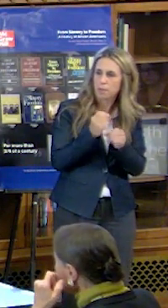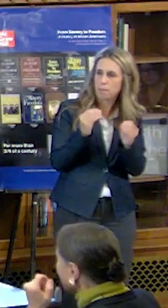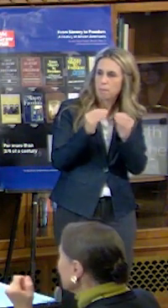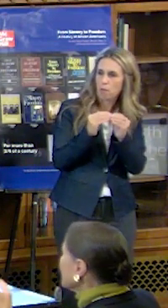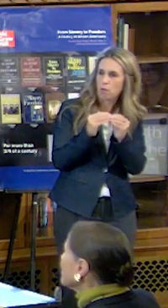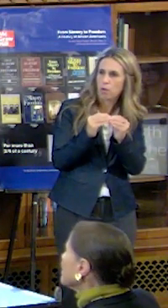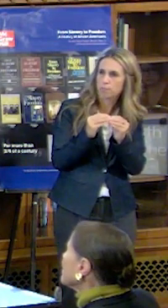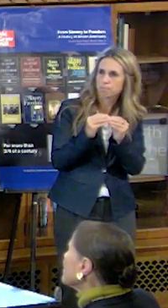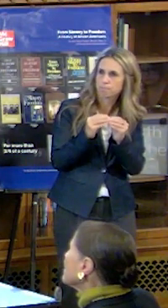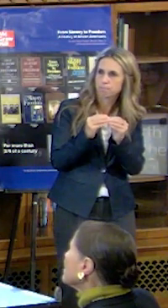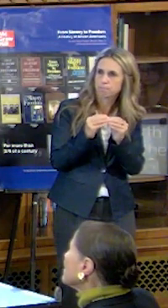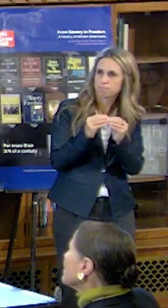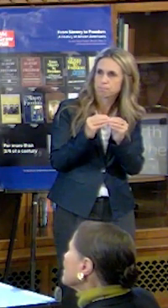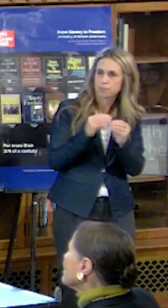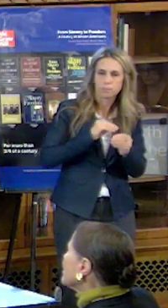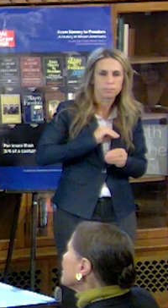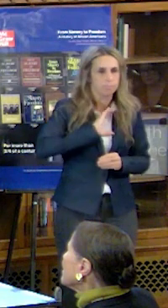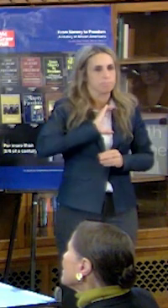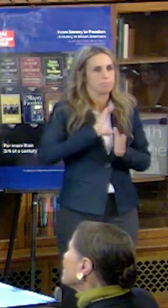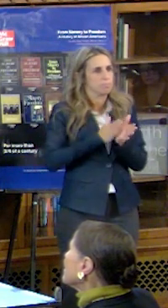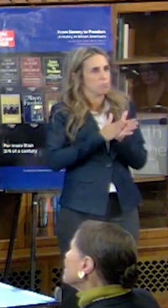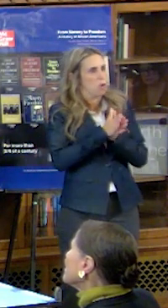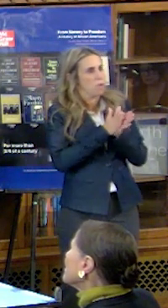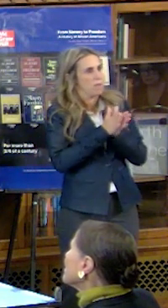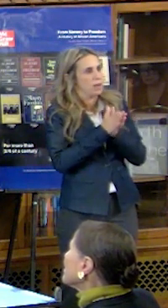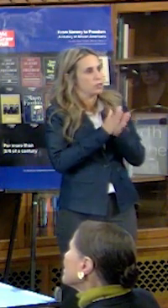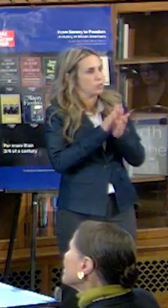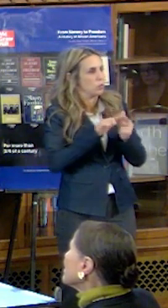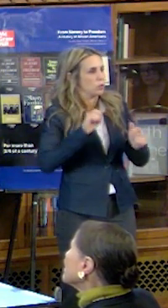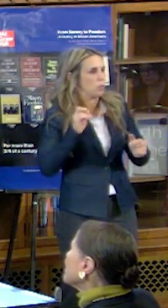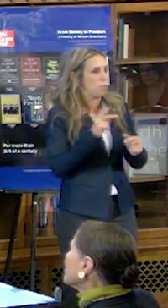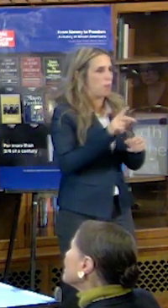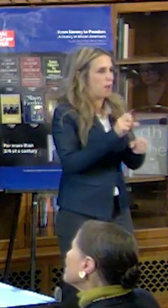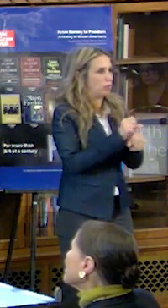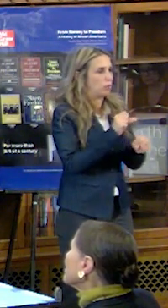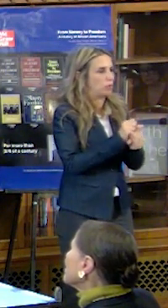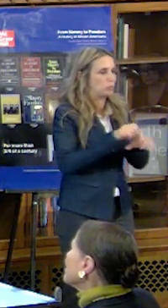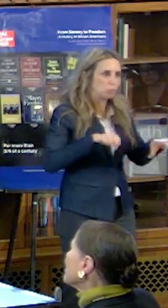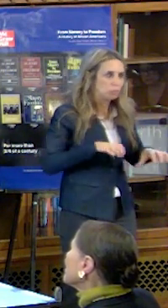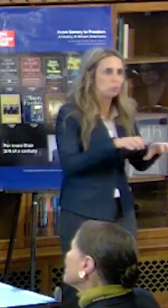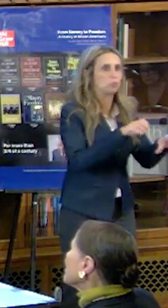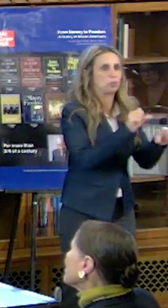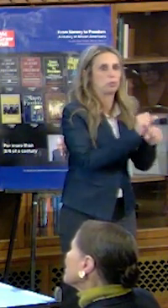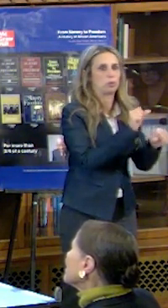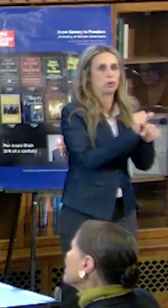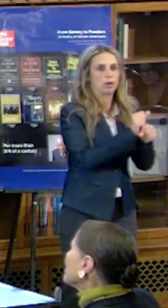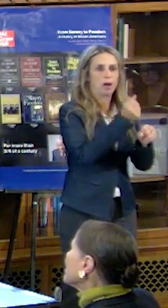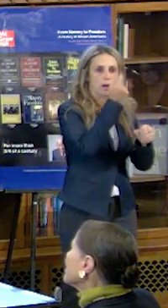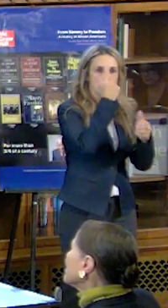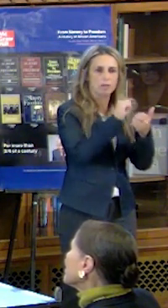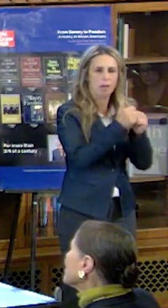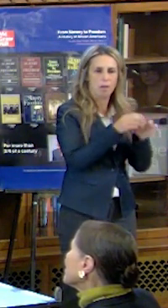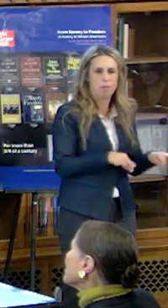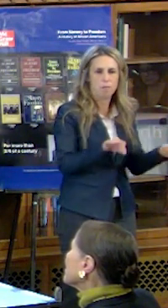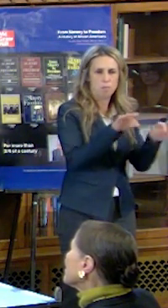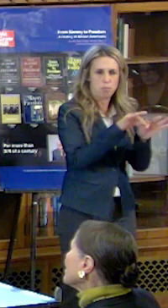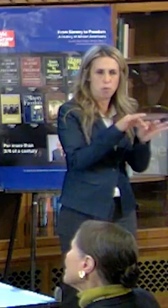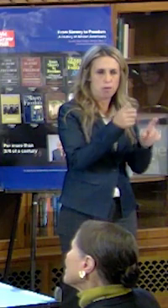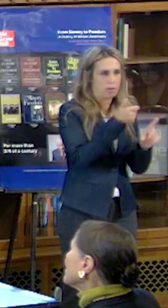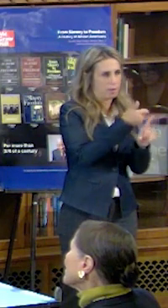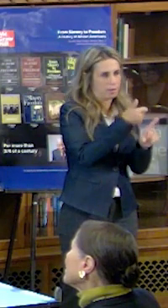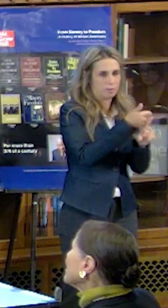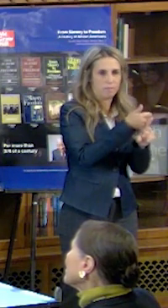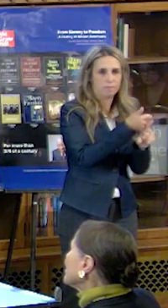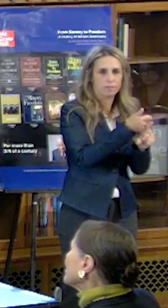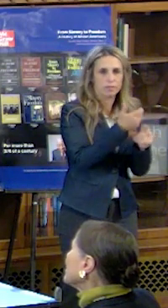more uh give you some motivation when you go back to the work to do the work and understand how important the work